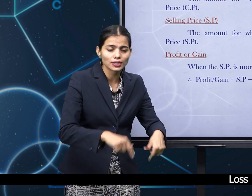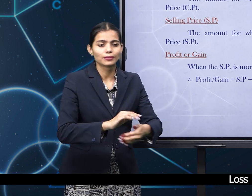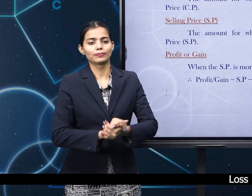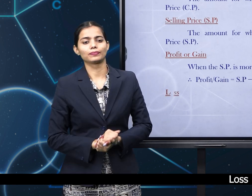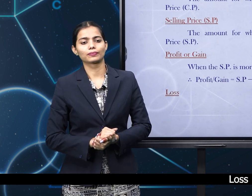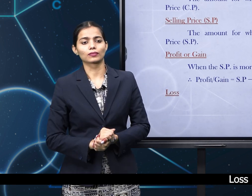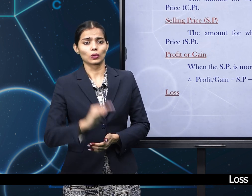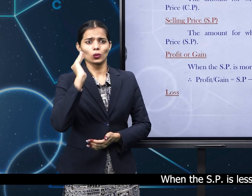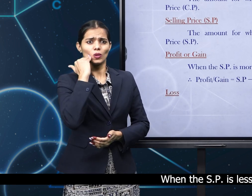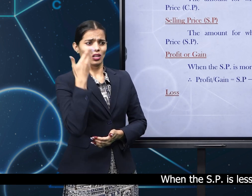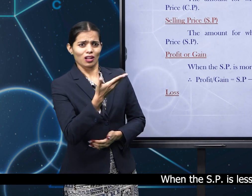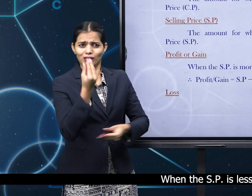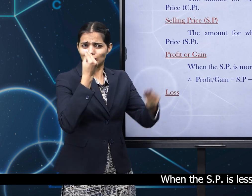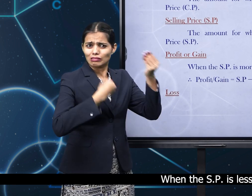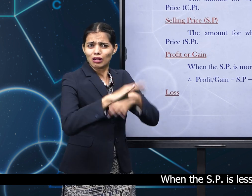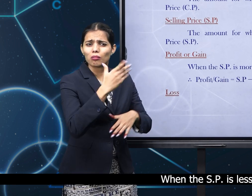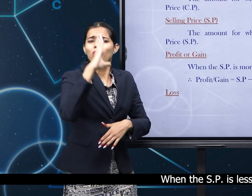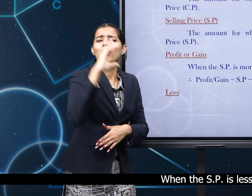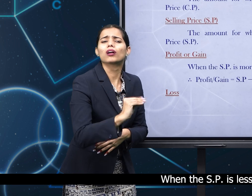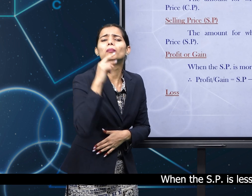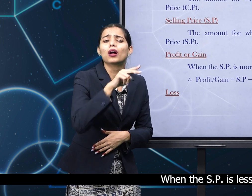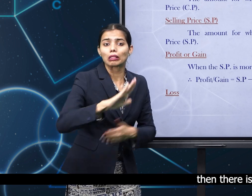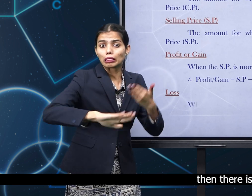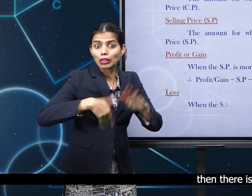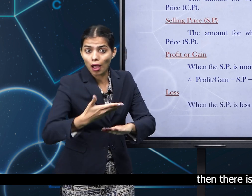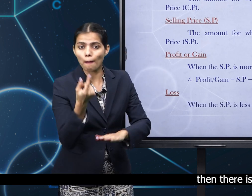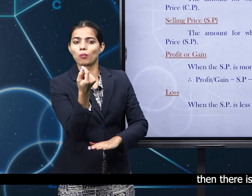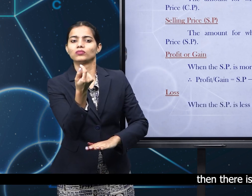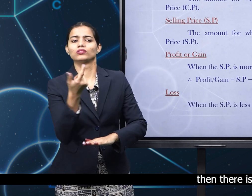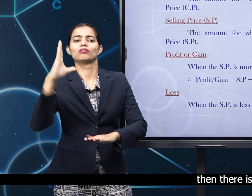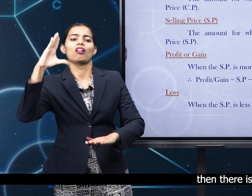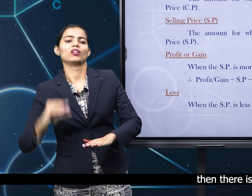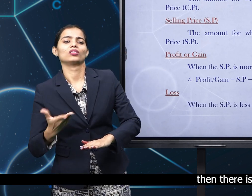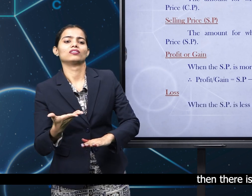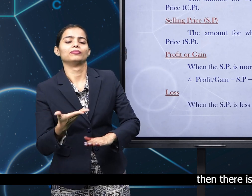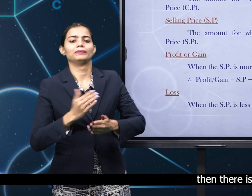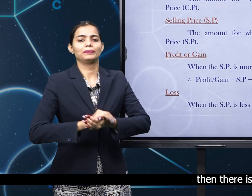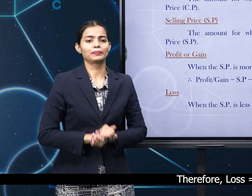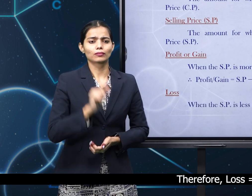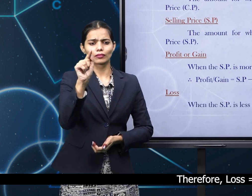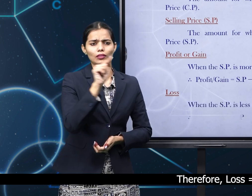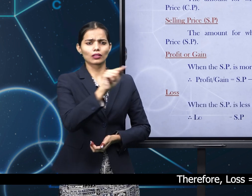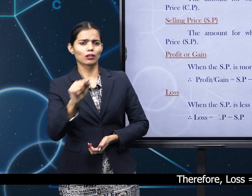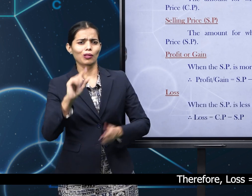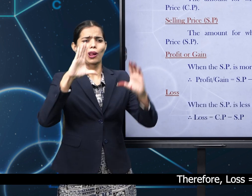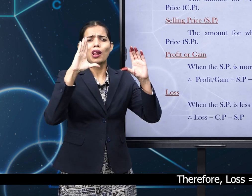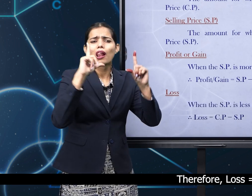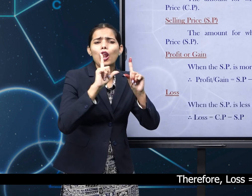Loss. Loss. Loss. the SP is less than CP, then there is a loss. Therefore, loss is